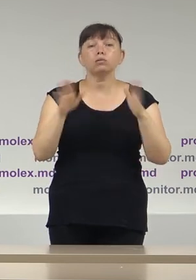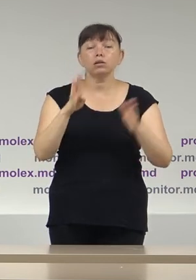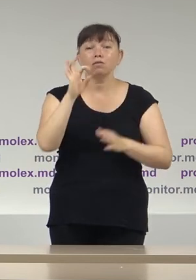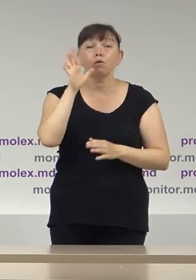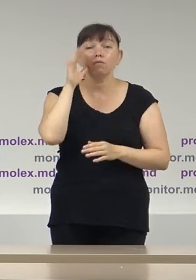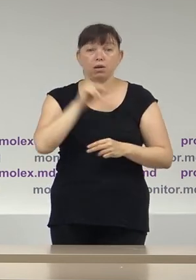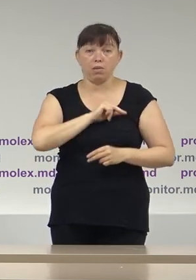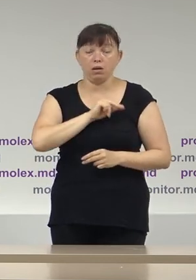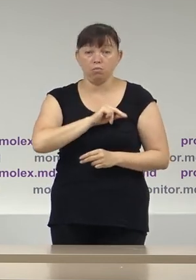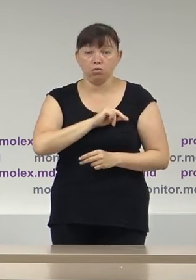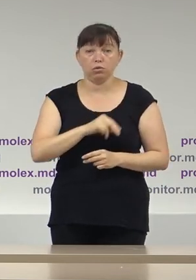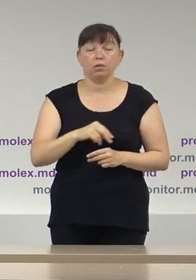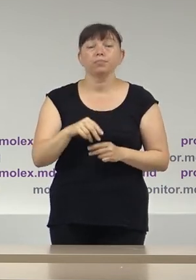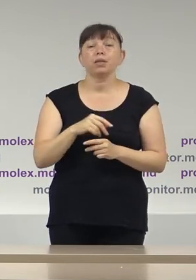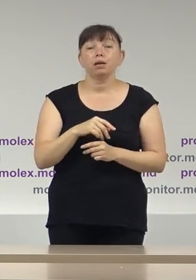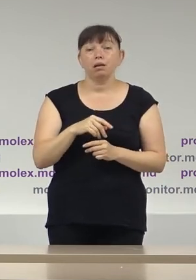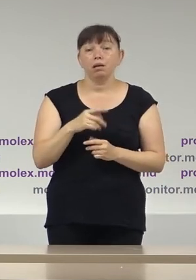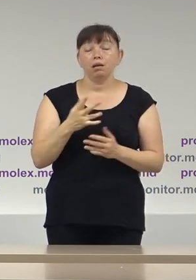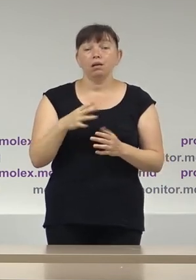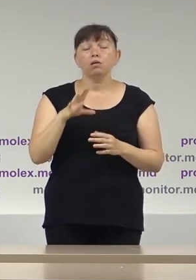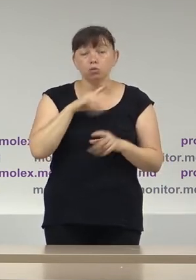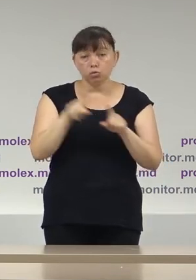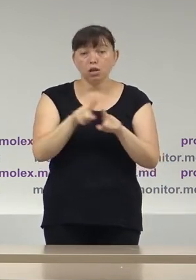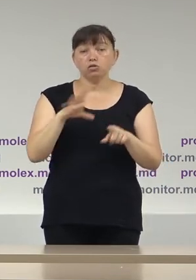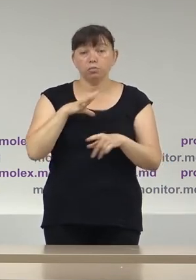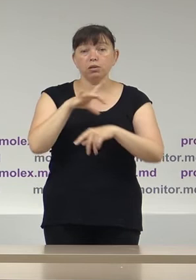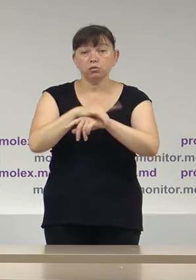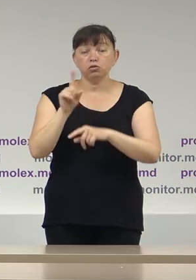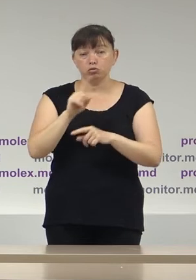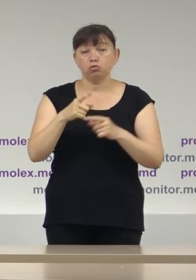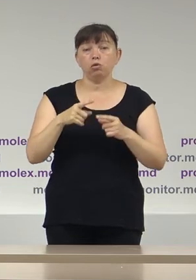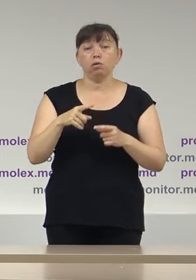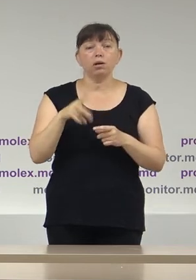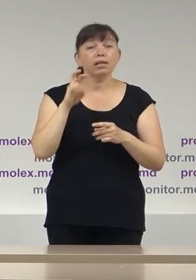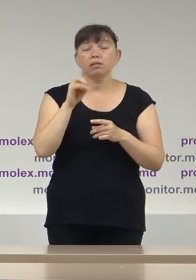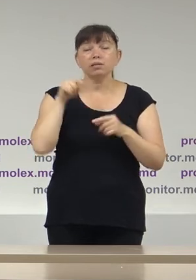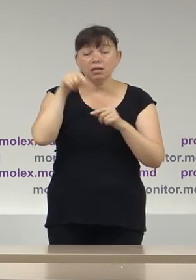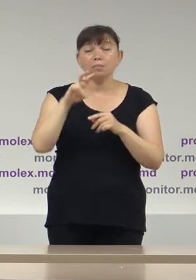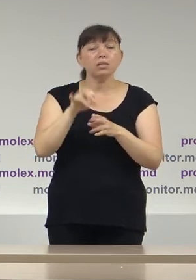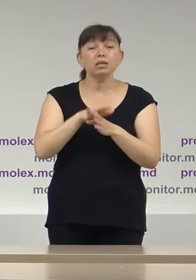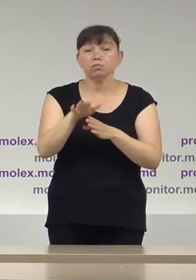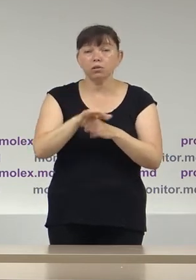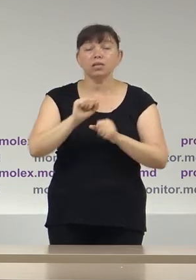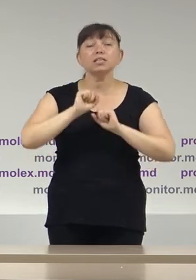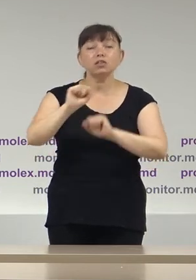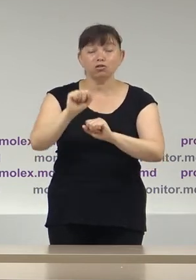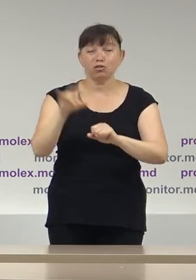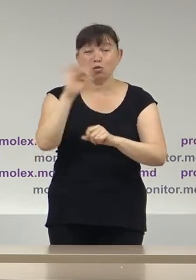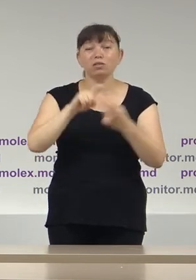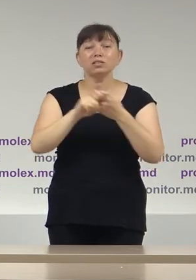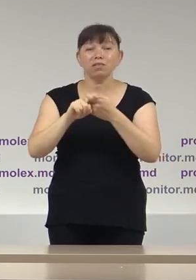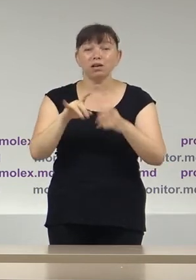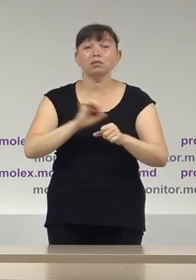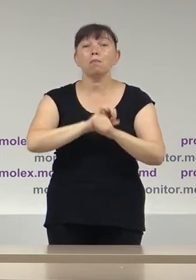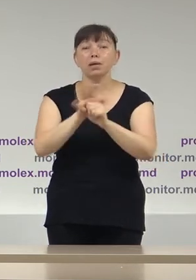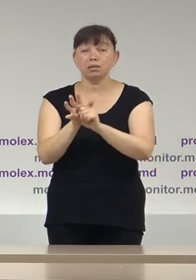electoral bureaus, of which only 1,347, 80%, were open during the working hours. Observers also